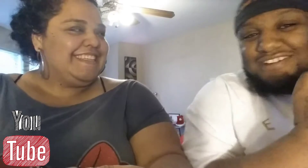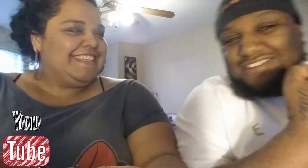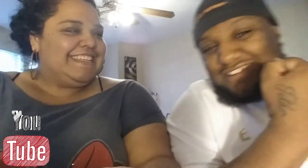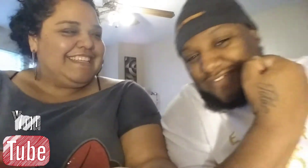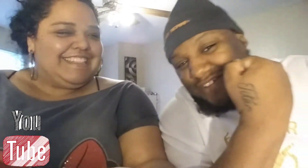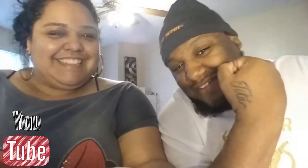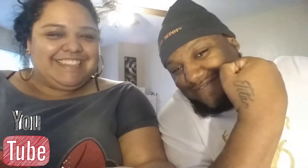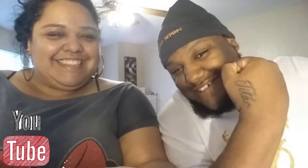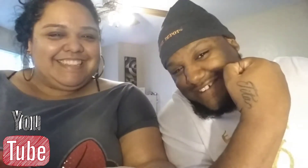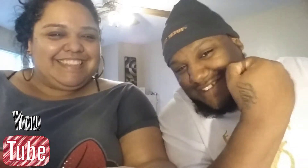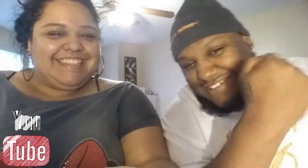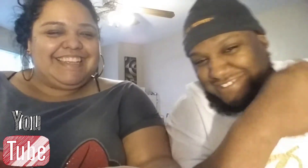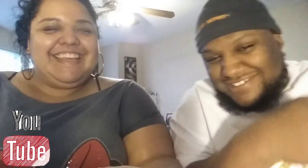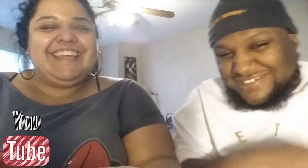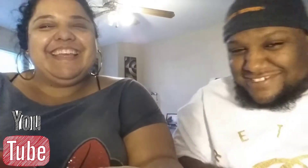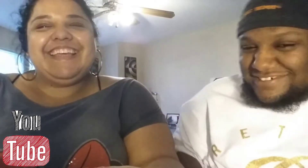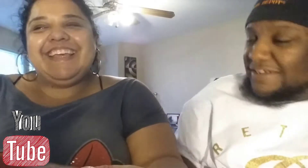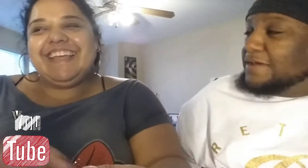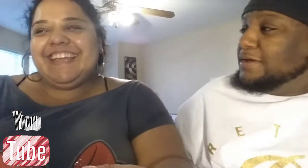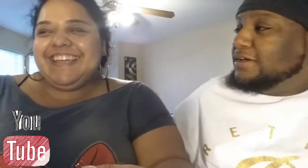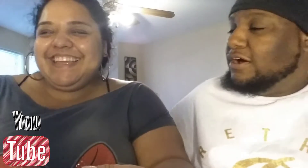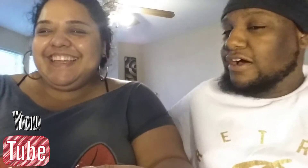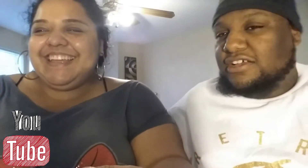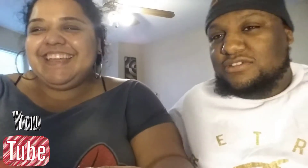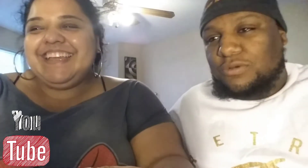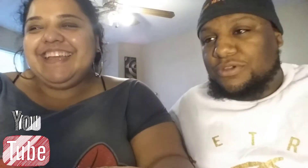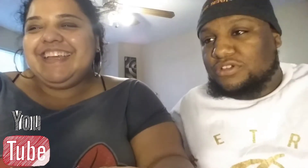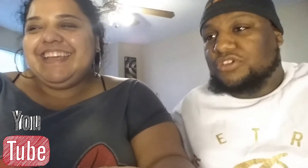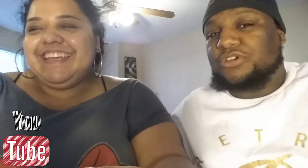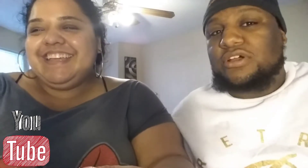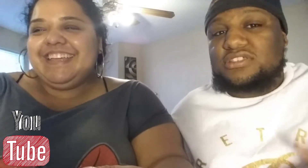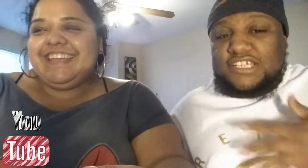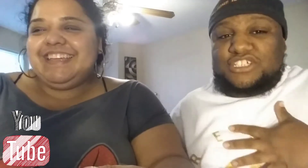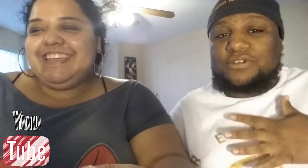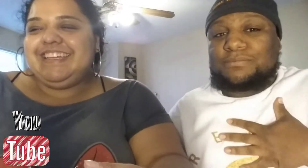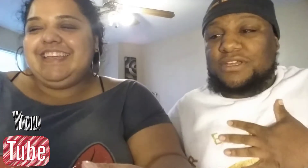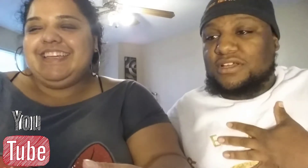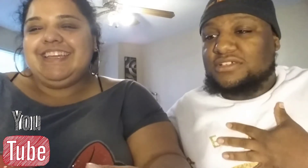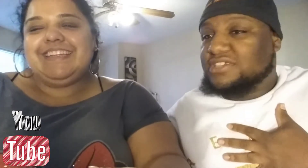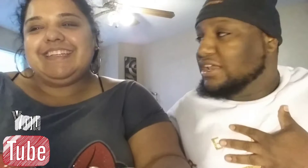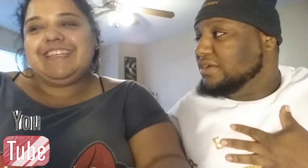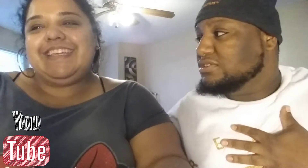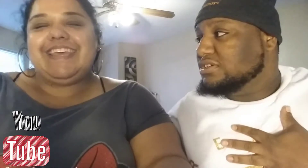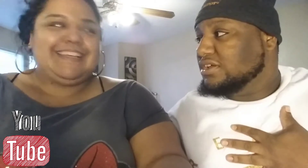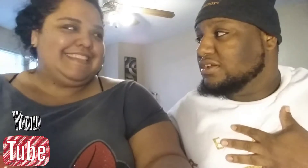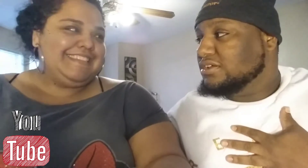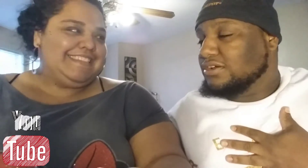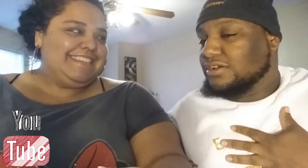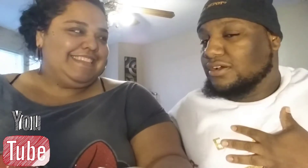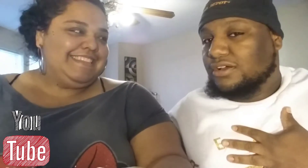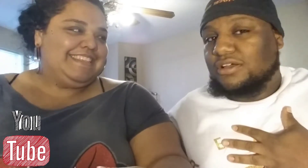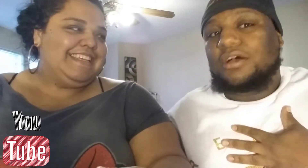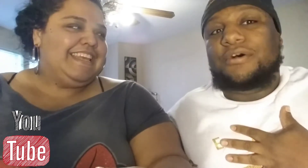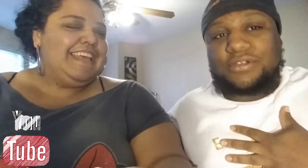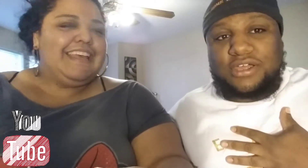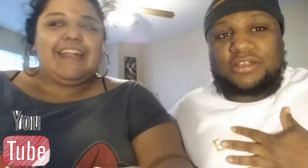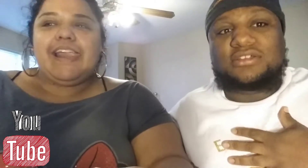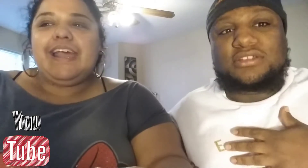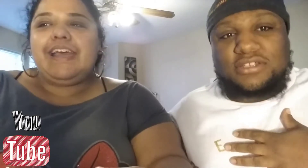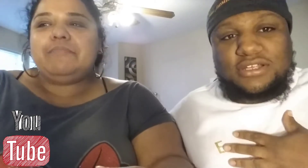I think I found the one, y'all. Tita. All right, so you're going to teach me sign language? Yes. Okay.